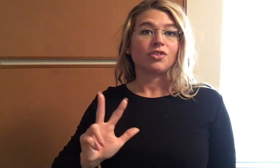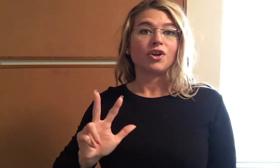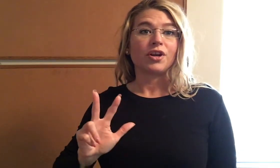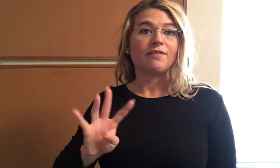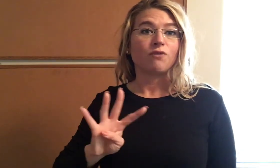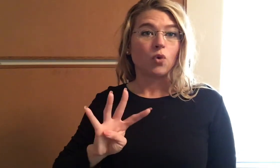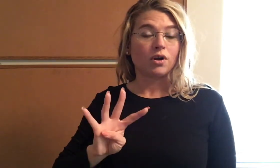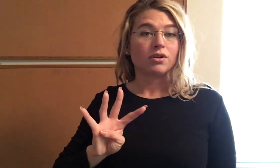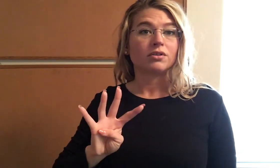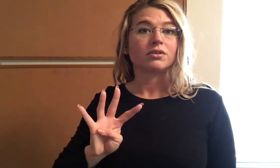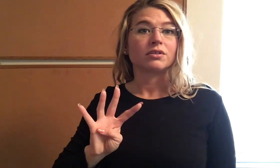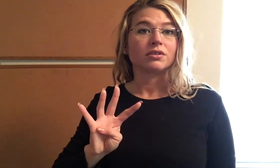34,